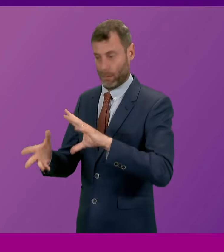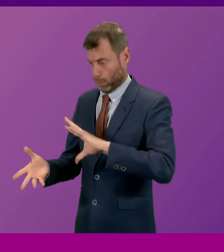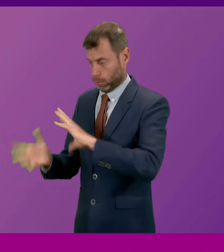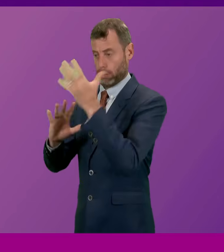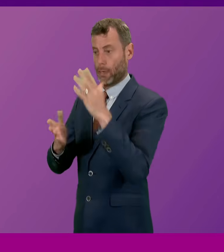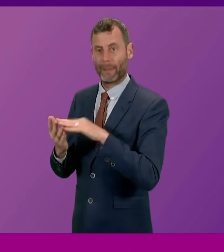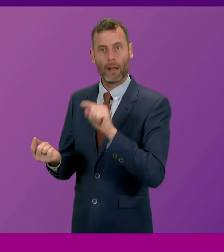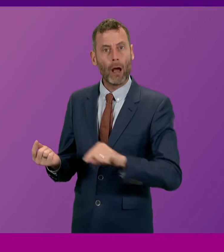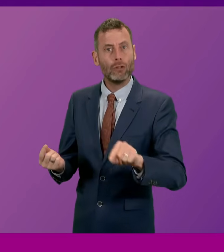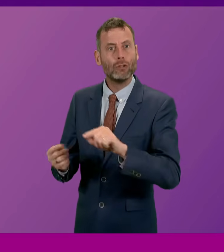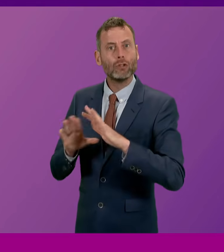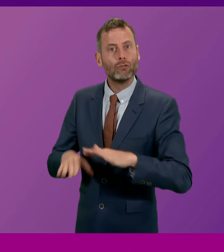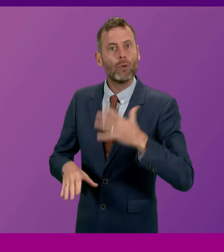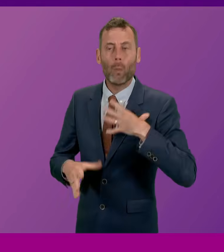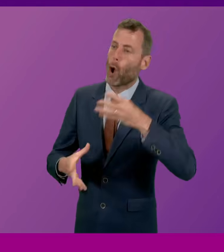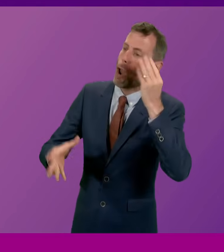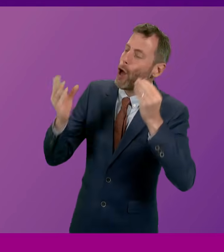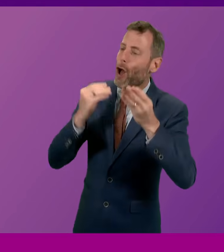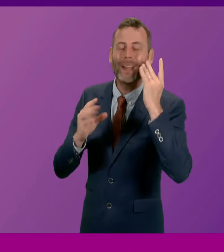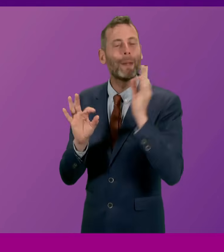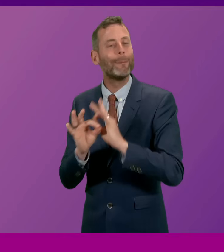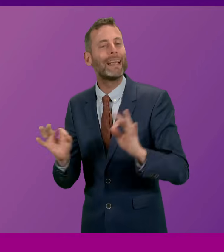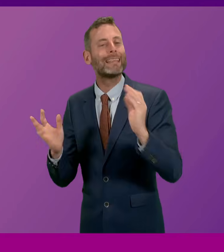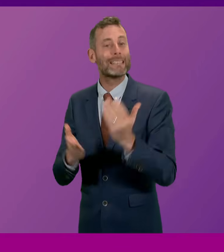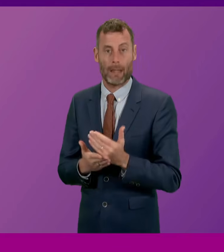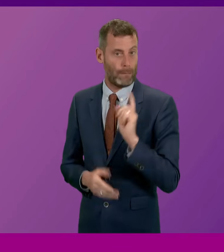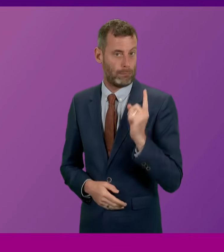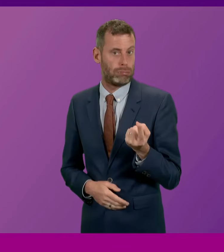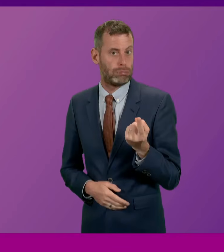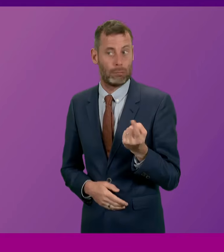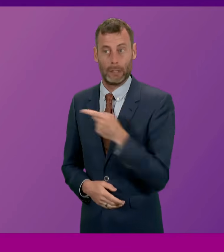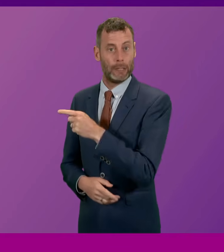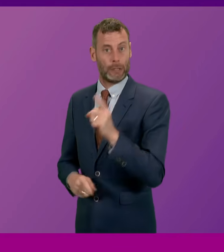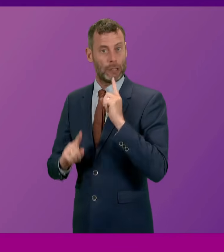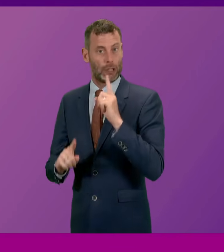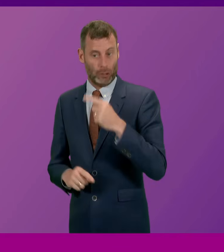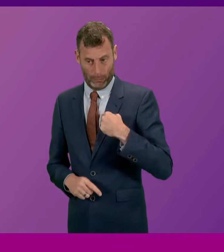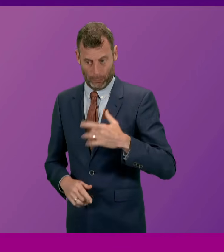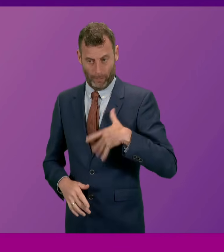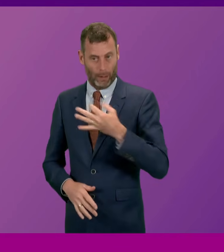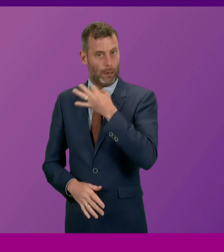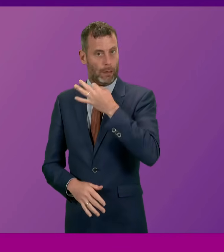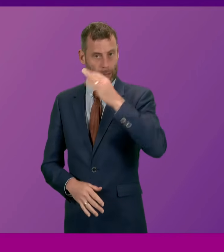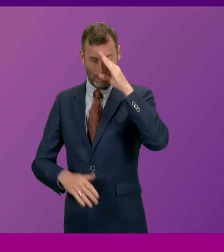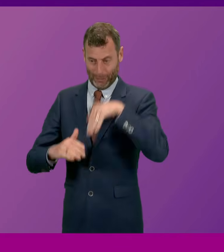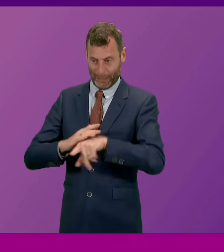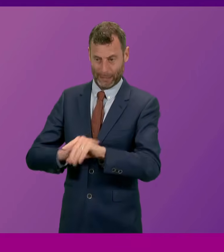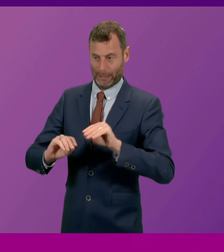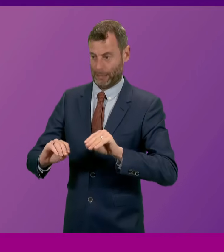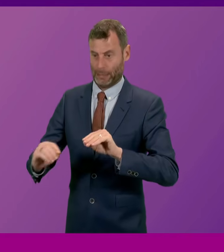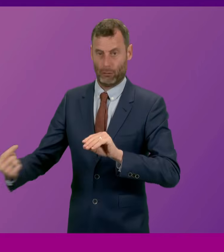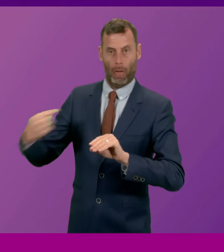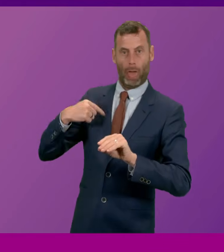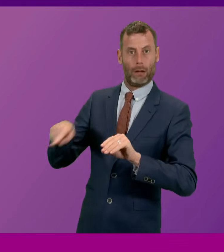and in safety. Some teachers feel unsafe, many feel unsupported. The SNP's naive and